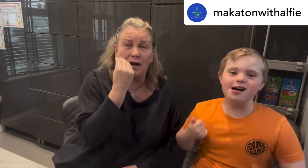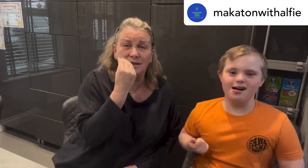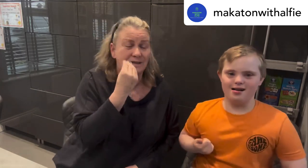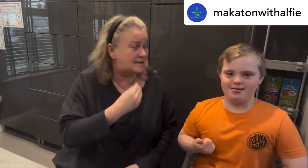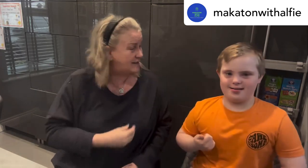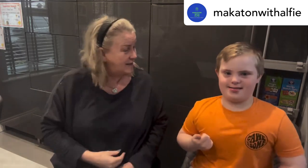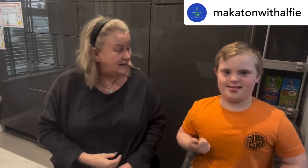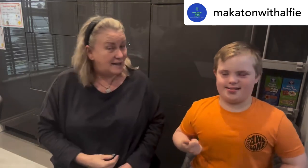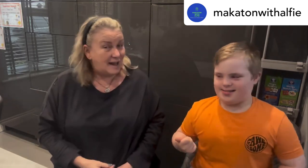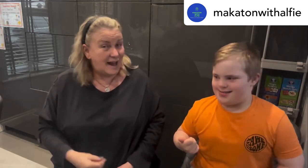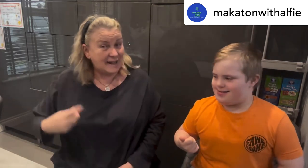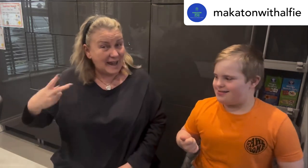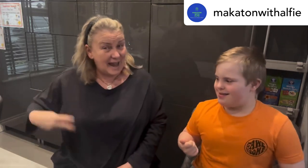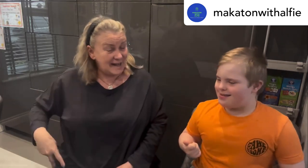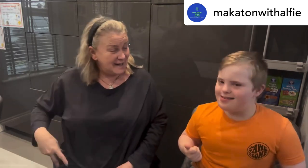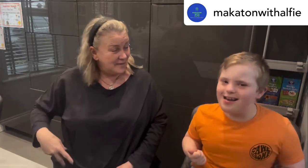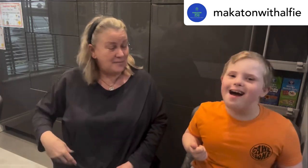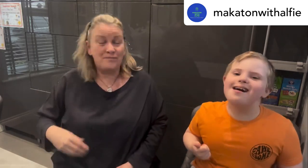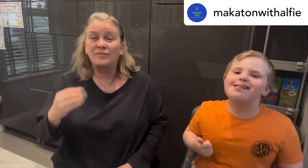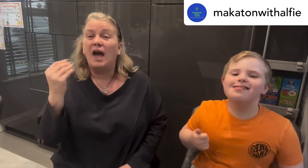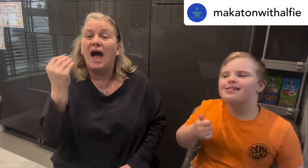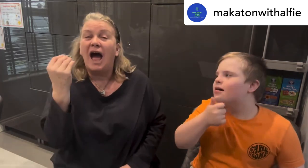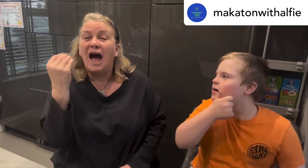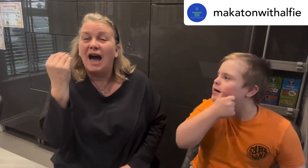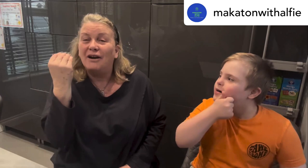flowers. Again? Yeah.